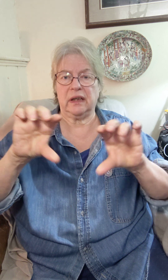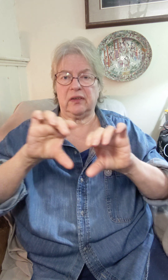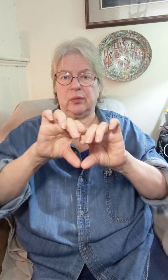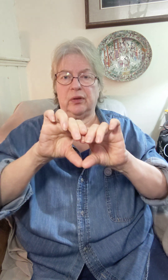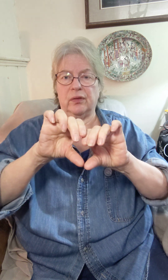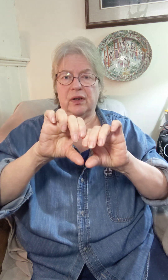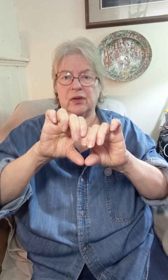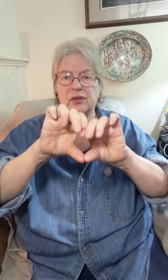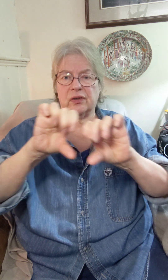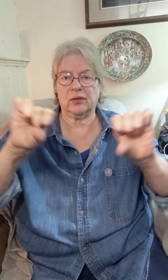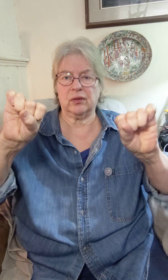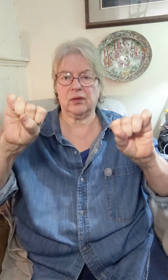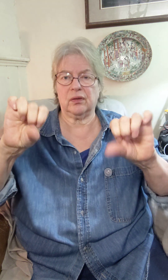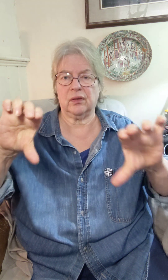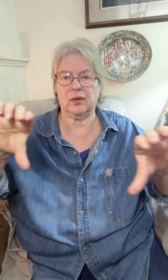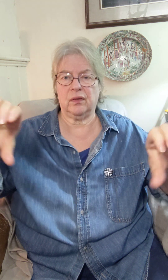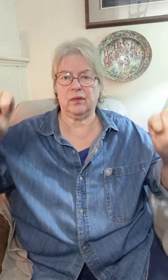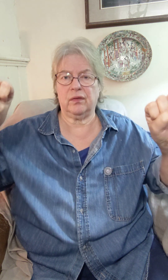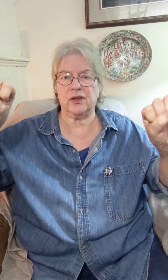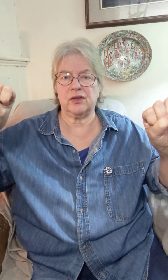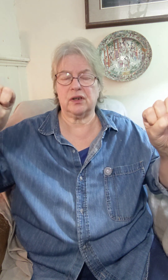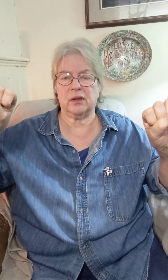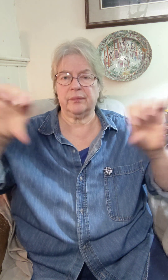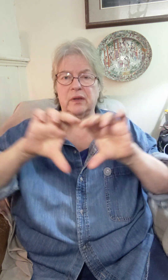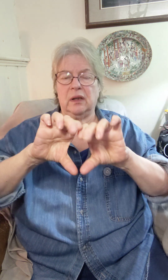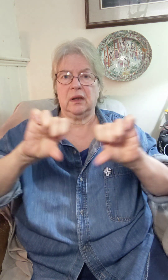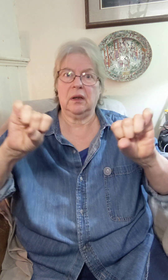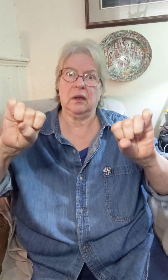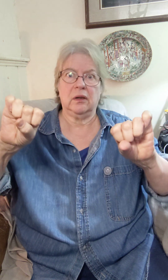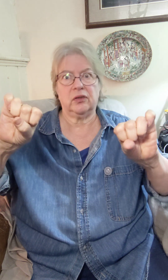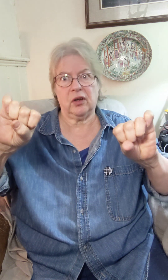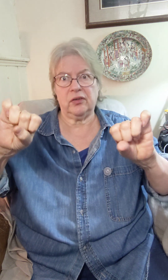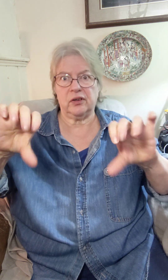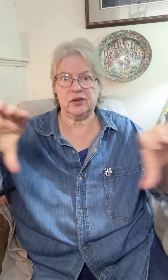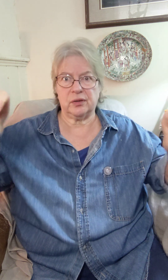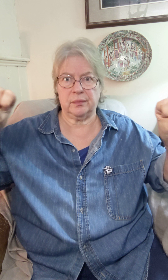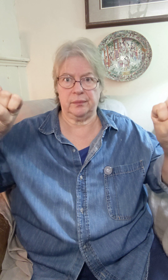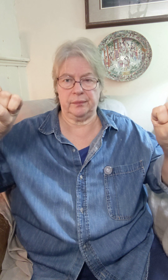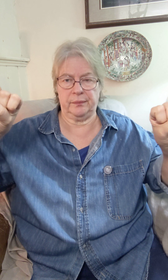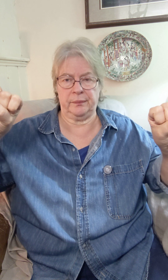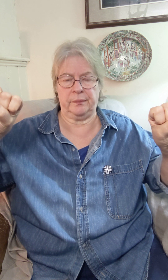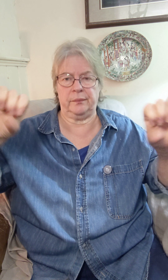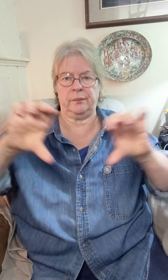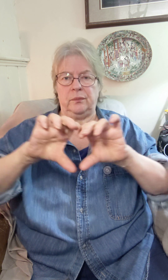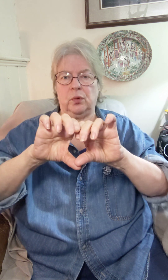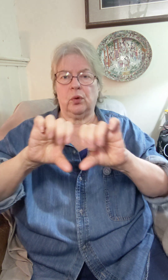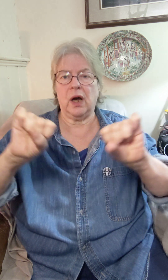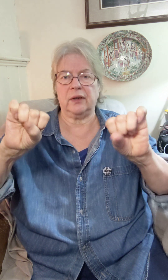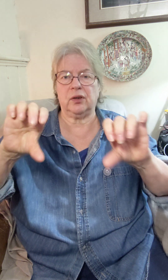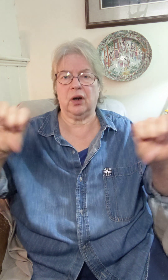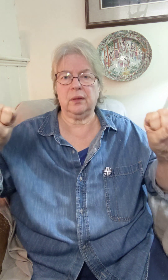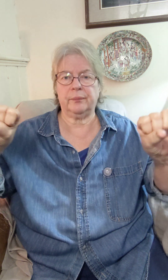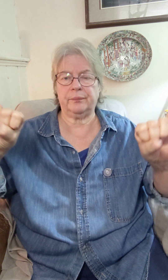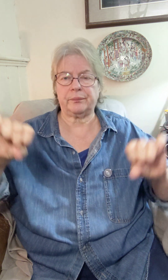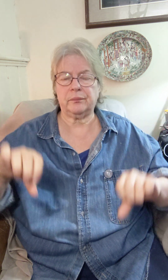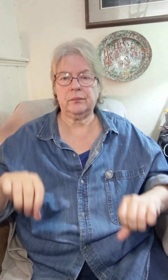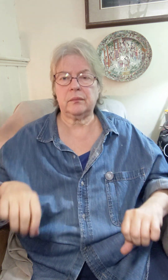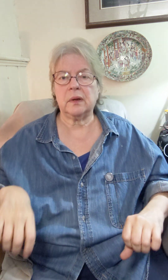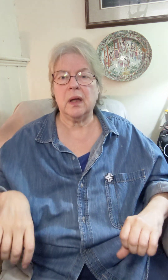links with your fingers. French sausage or hot dog.